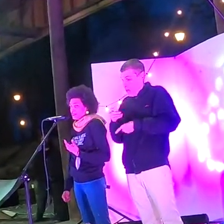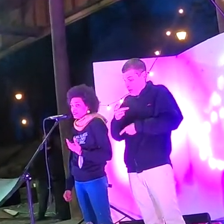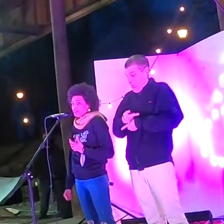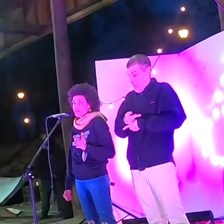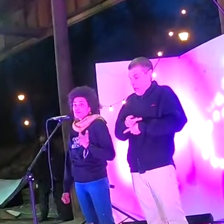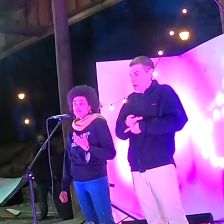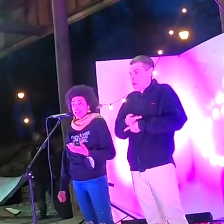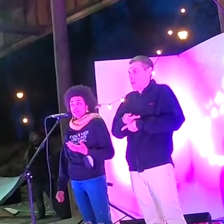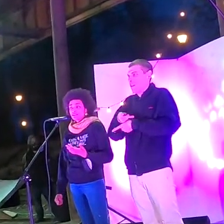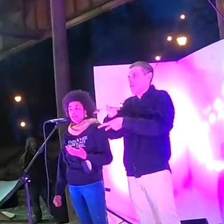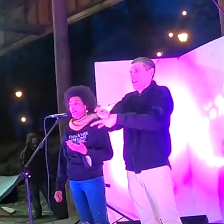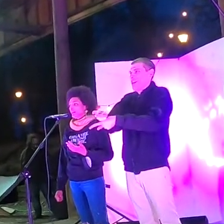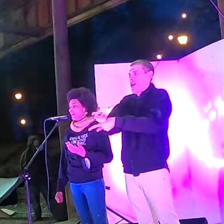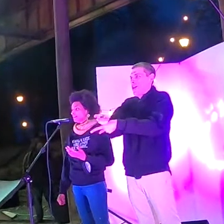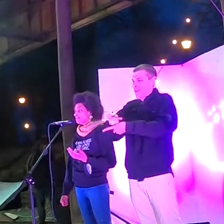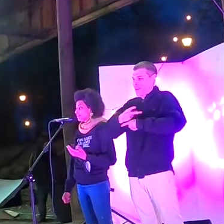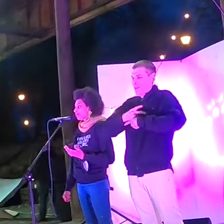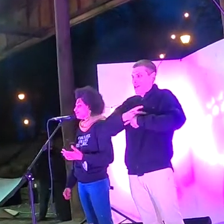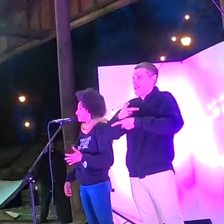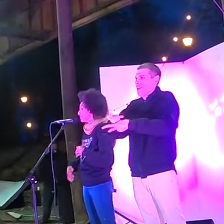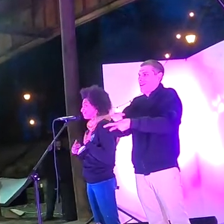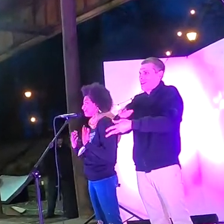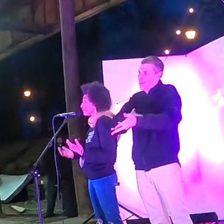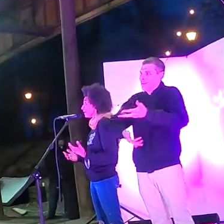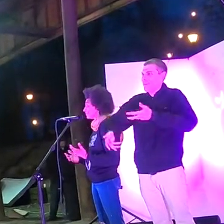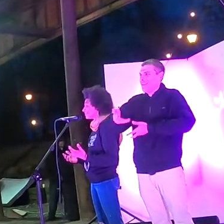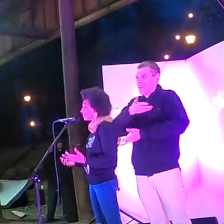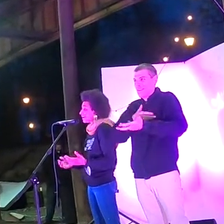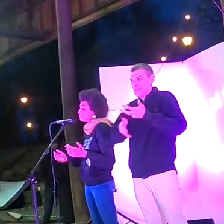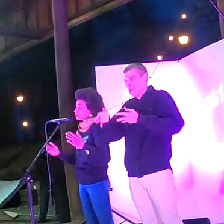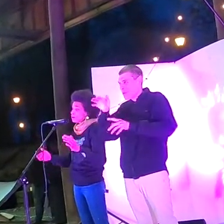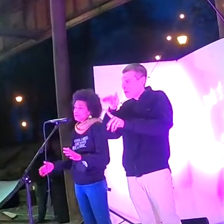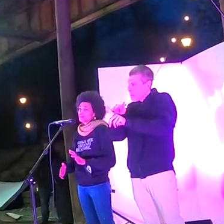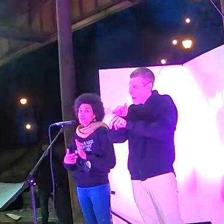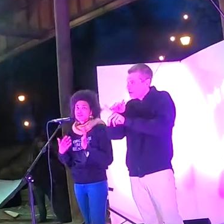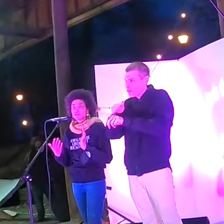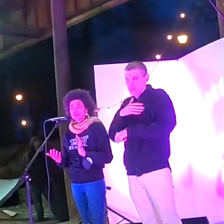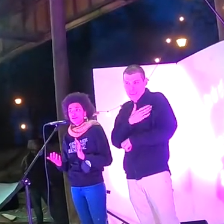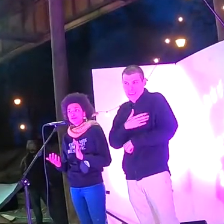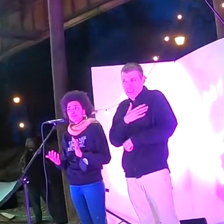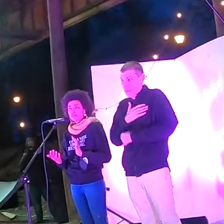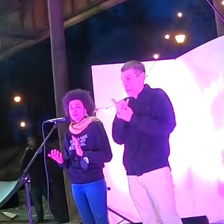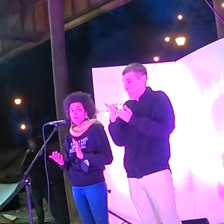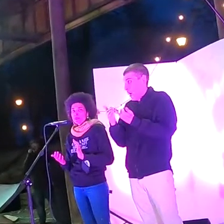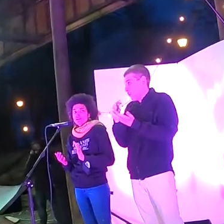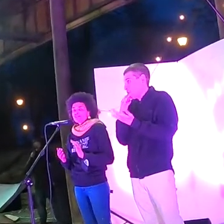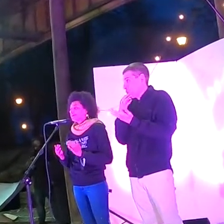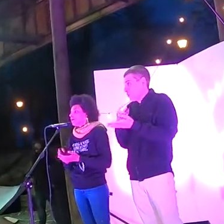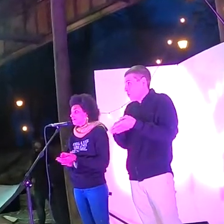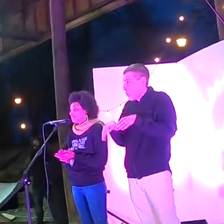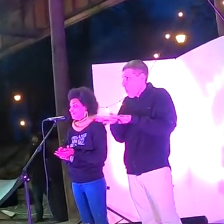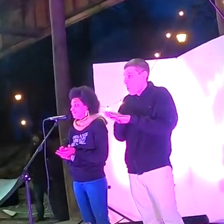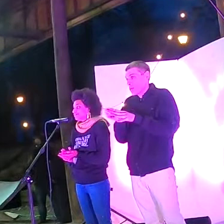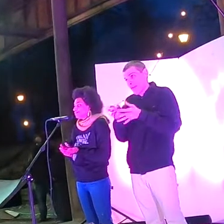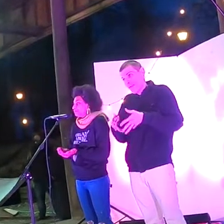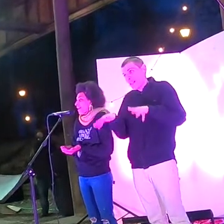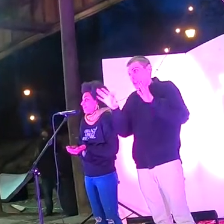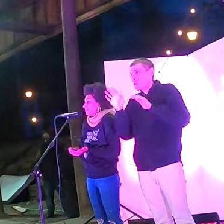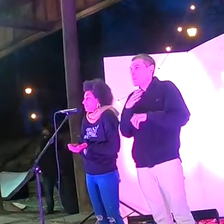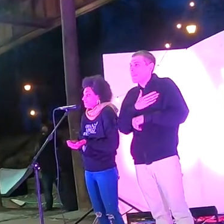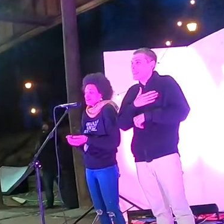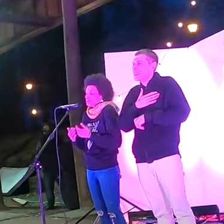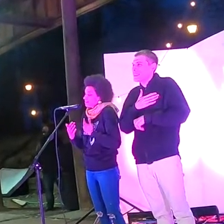our families and our friends. And so just a reminder as we're almost at a close, for all of you